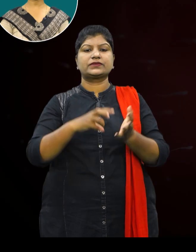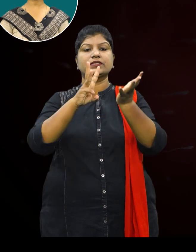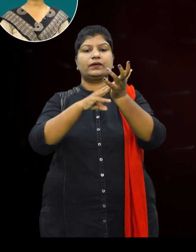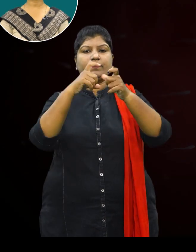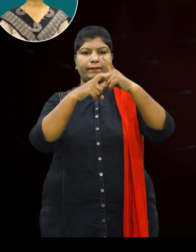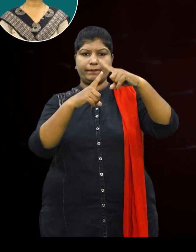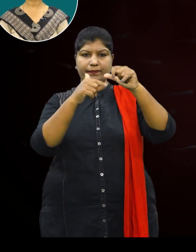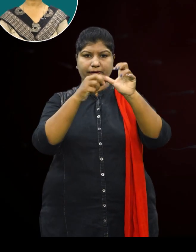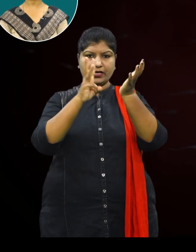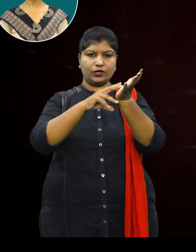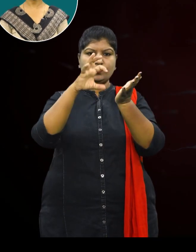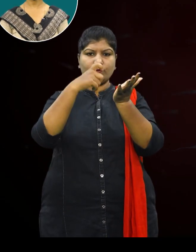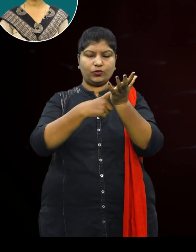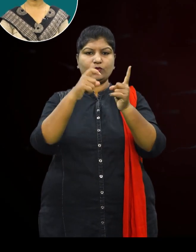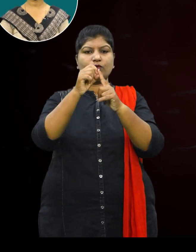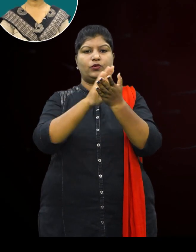metamorphosis,